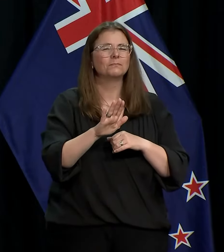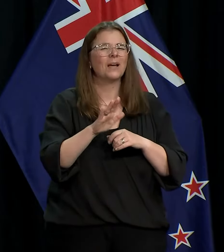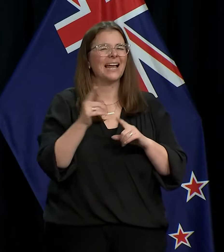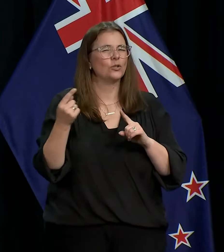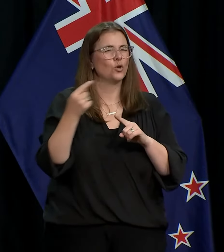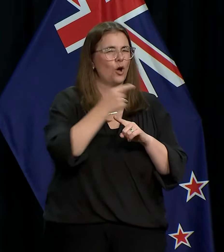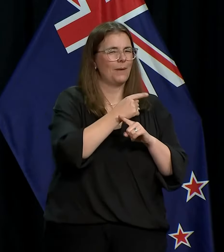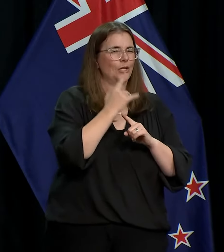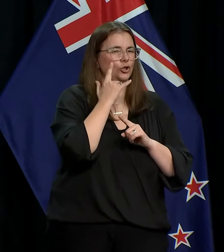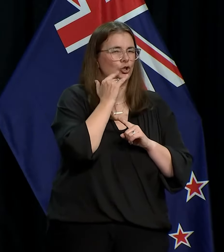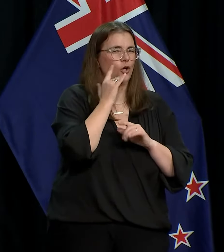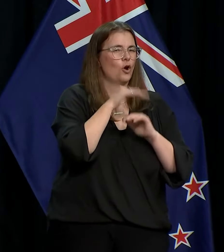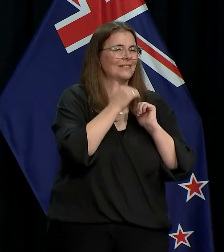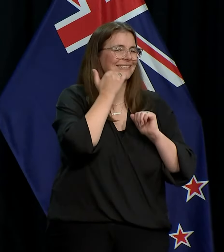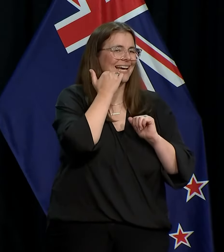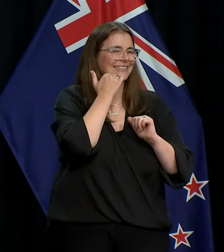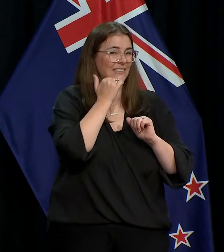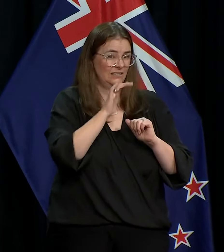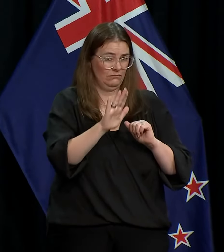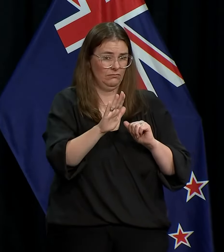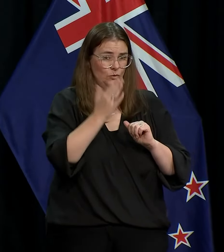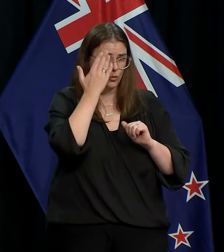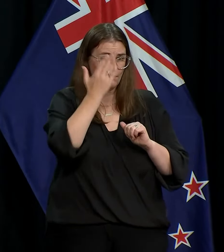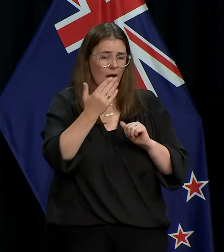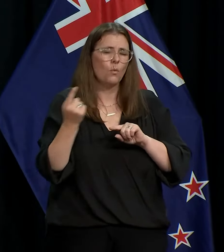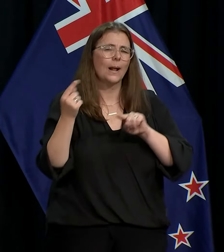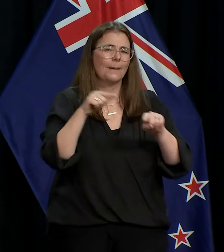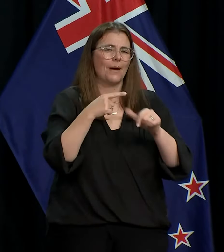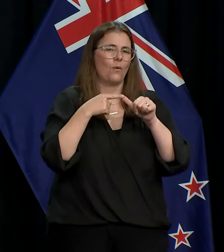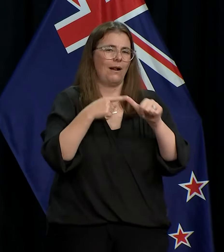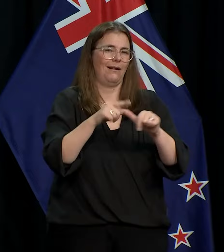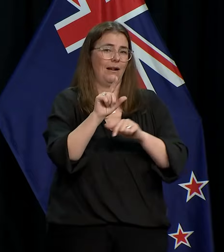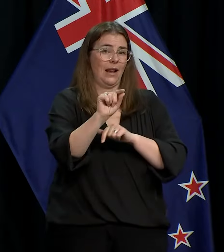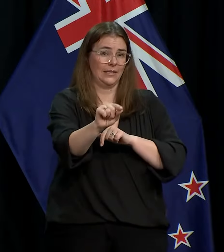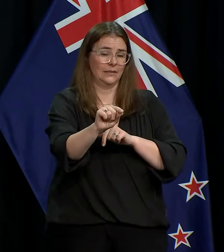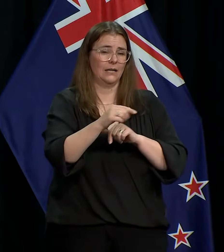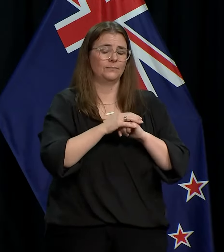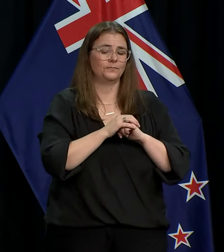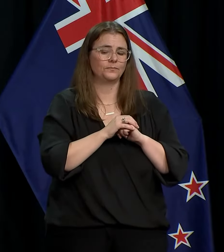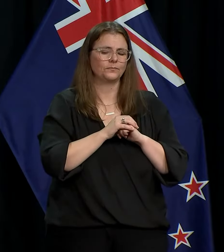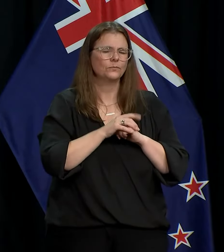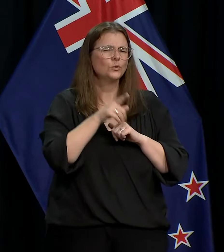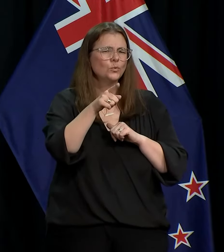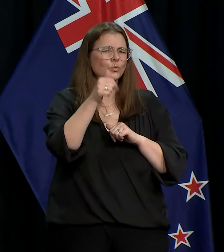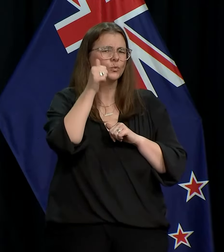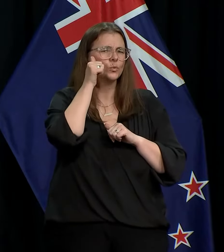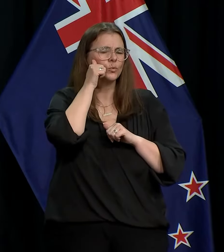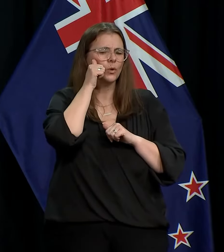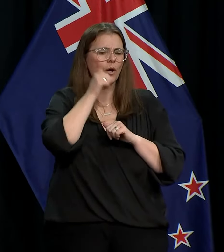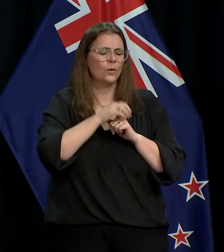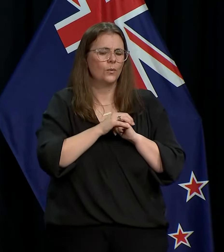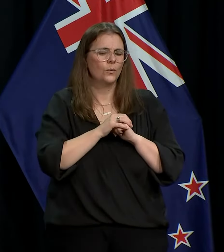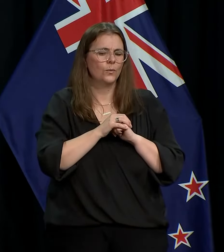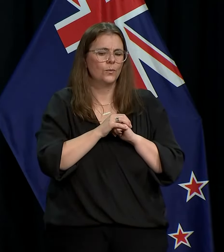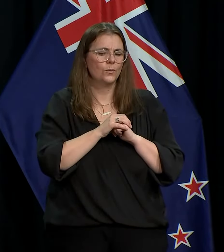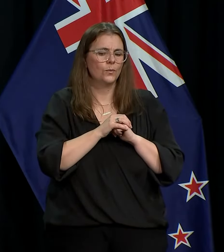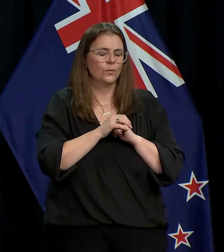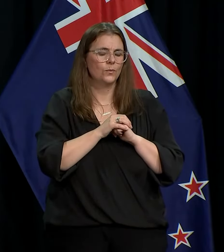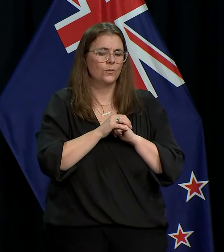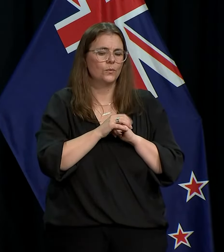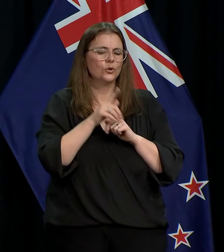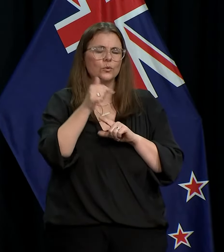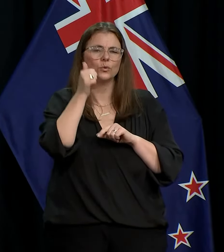do a double check on dates there, Sam, if you wouldn't mind, but I'm happy to come back to you. You know that we did